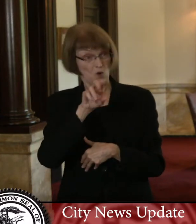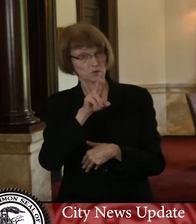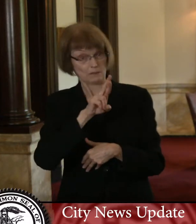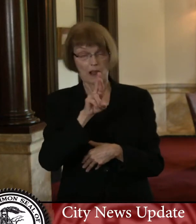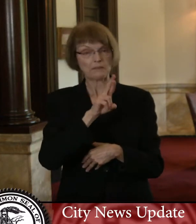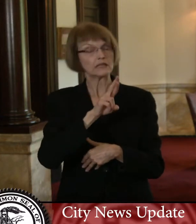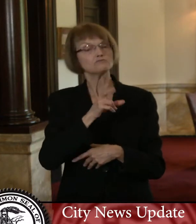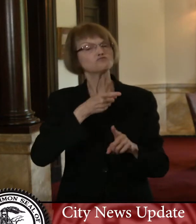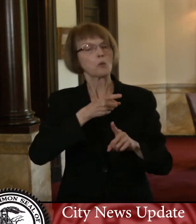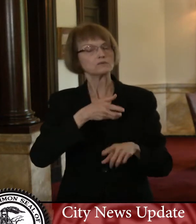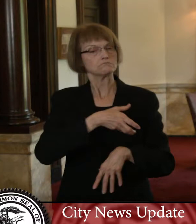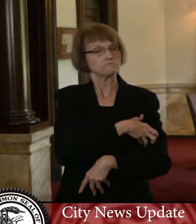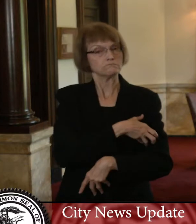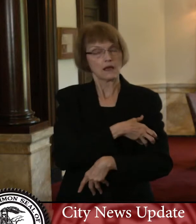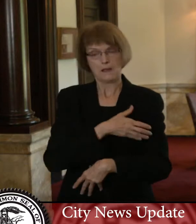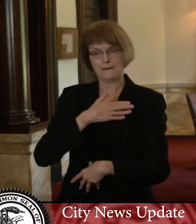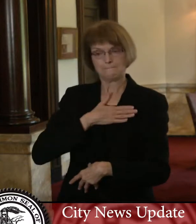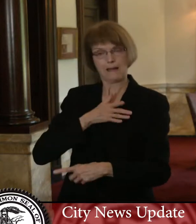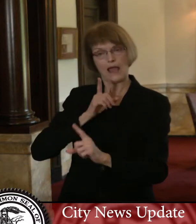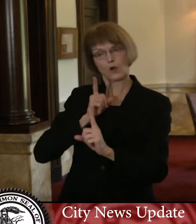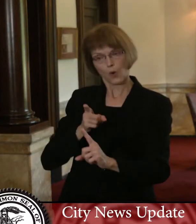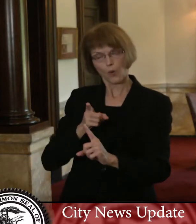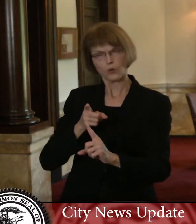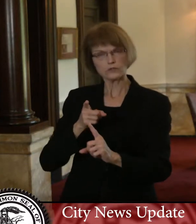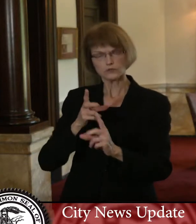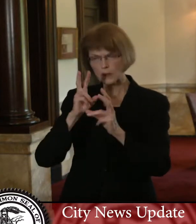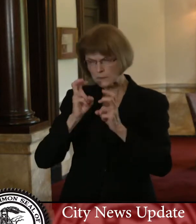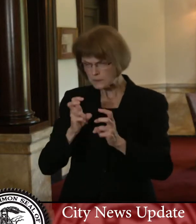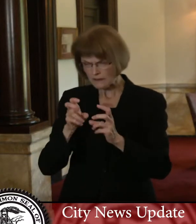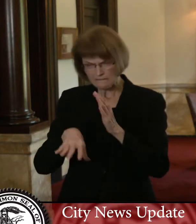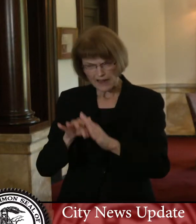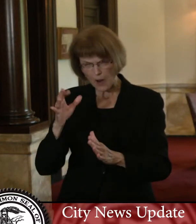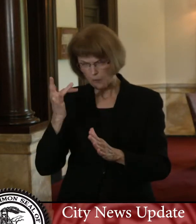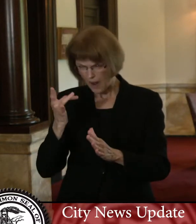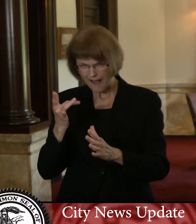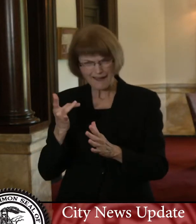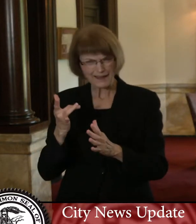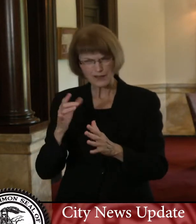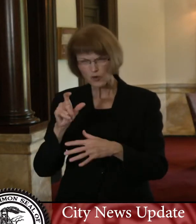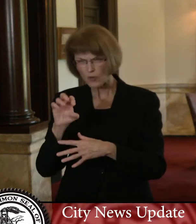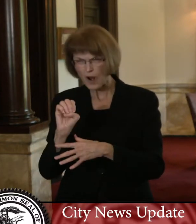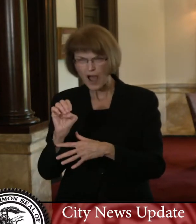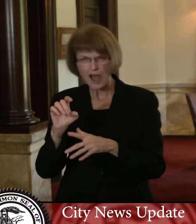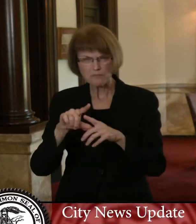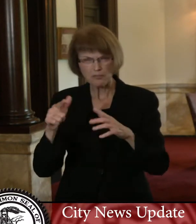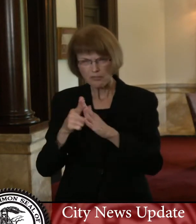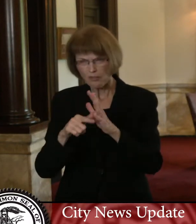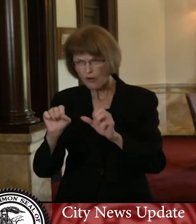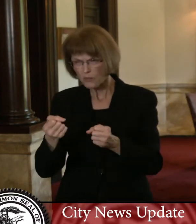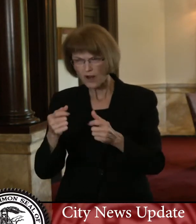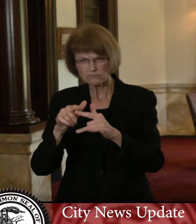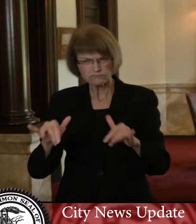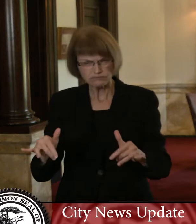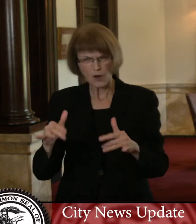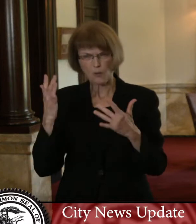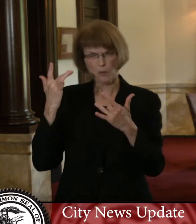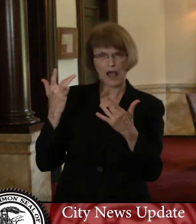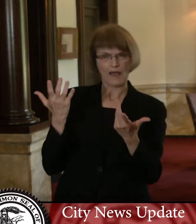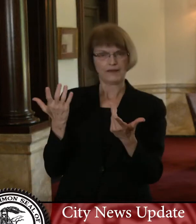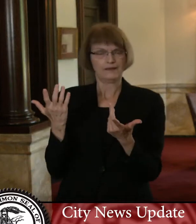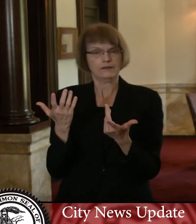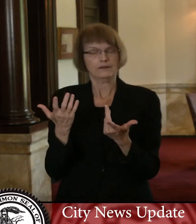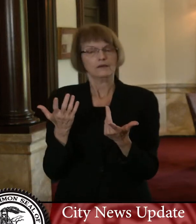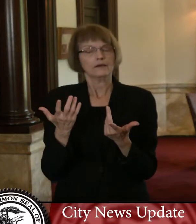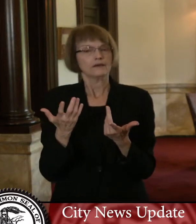to the root causes of crime: poverty, housing instability, food and bank deserts, and much more. We don't have time